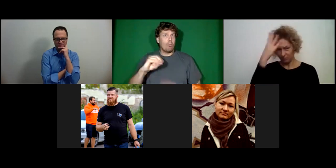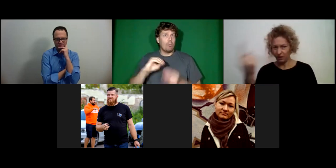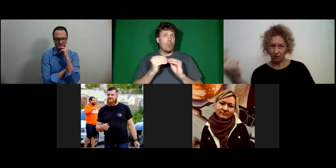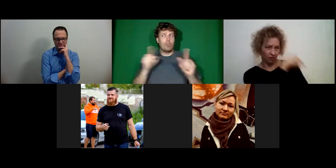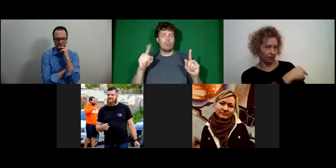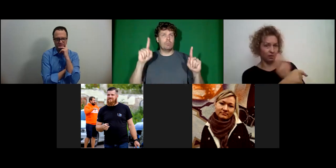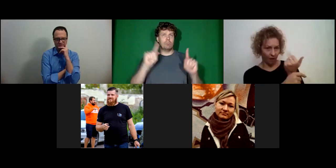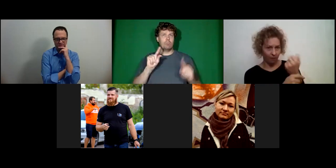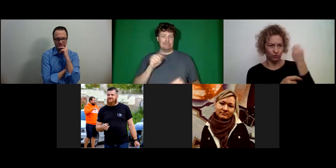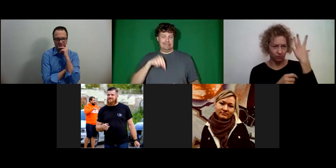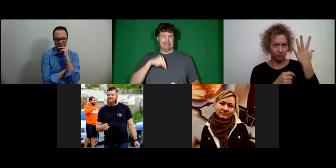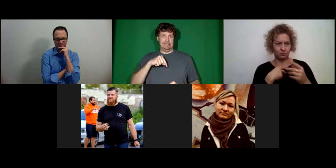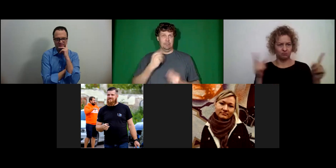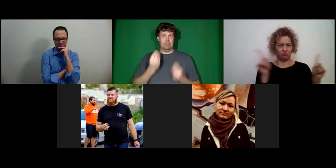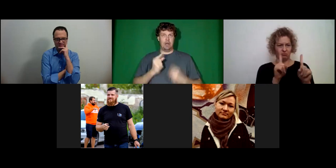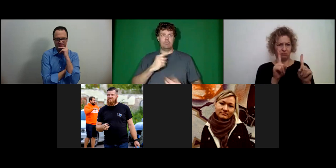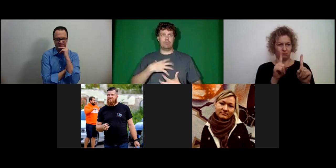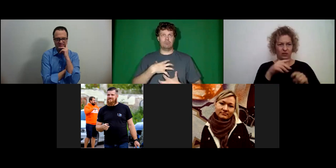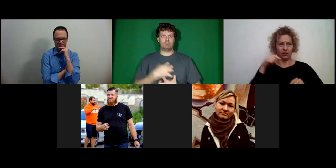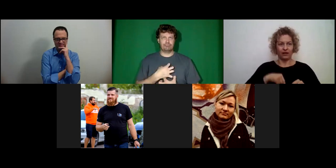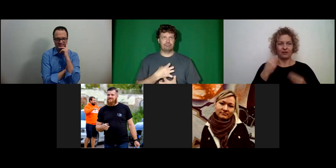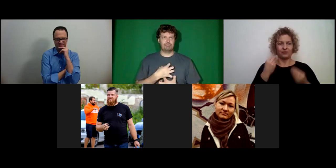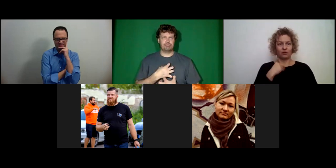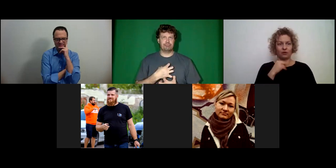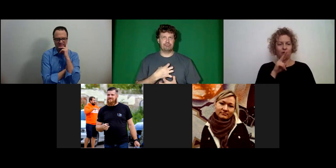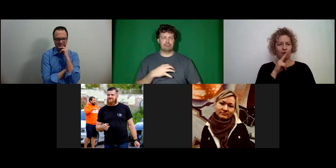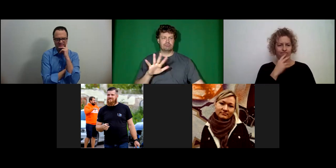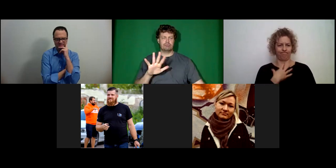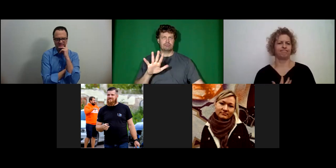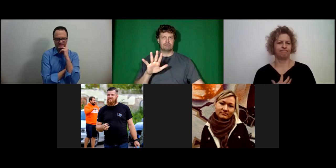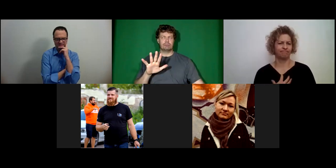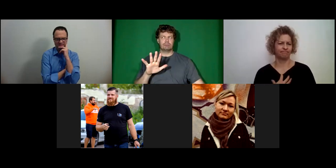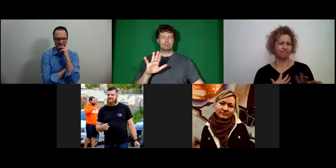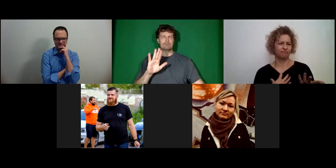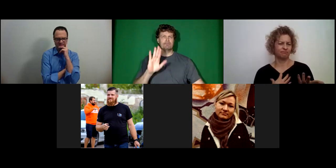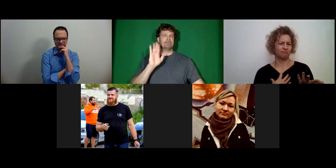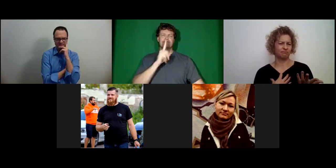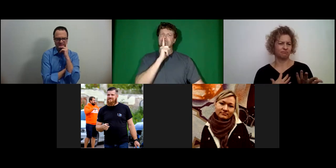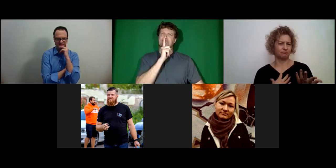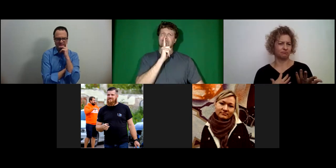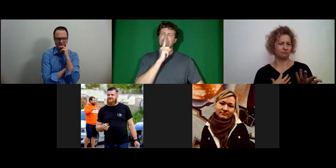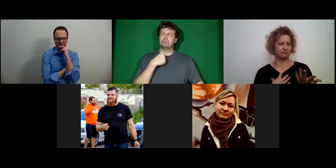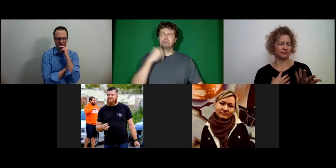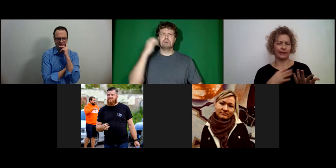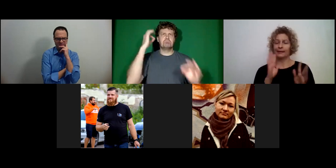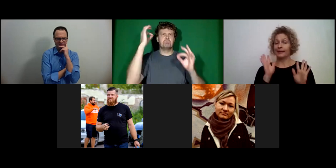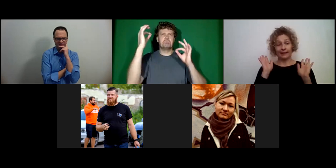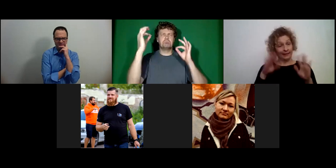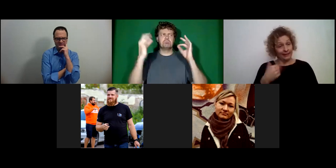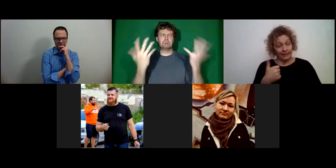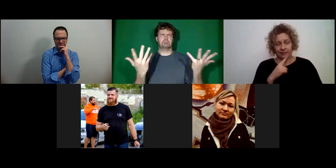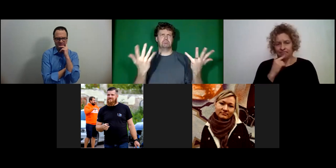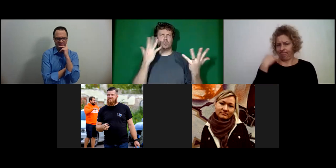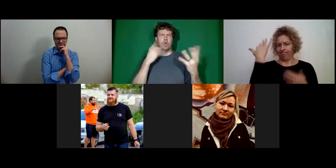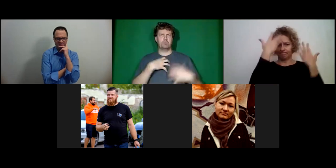Miha, do you understand them? Yeah, no problem. And he was just fascinated. And actually, this player was quite disappointed.